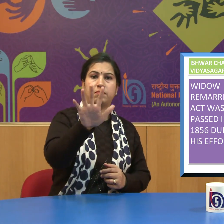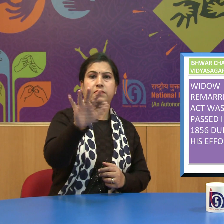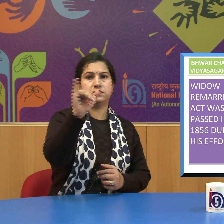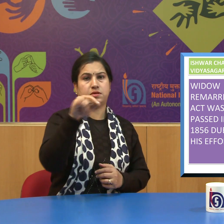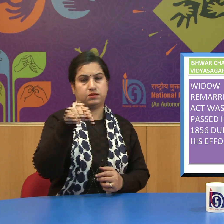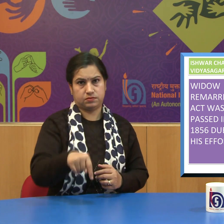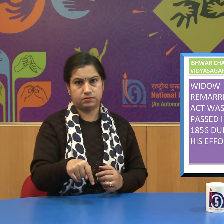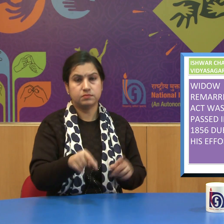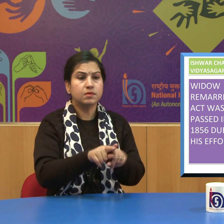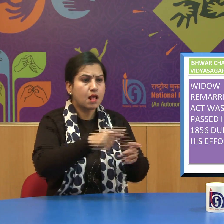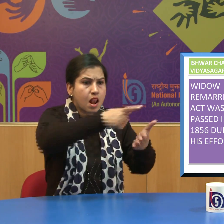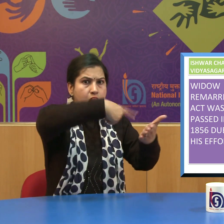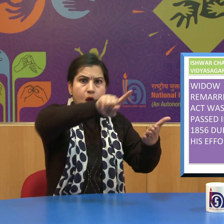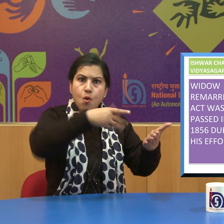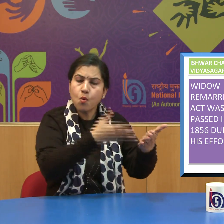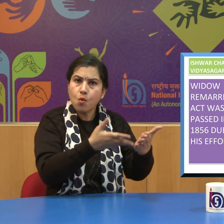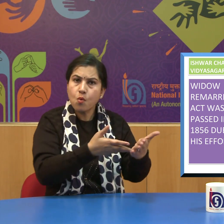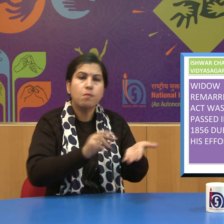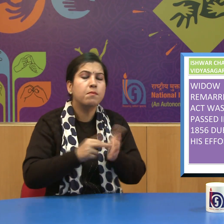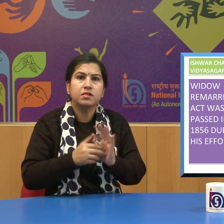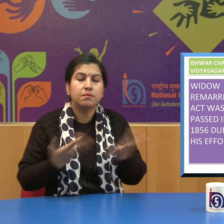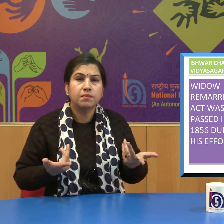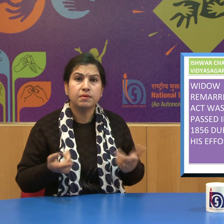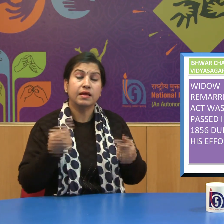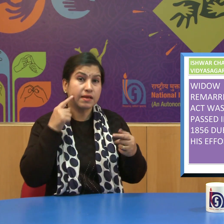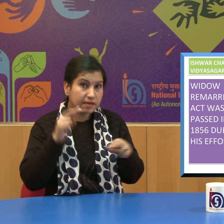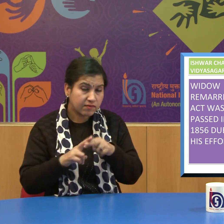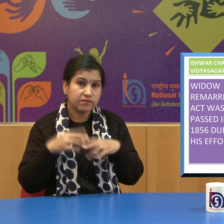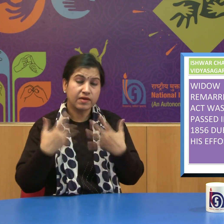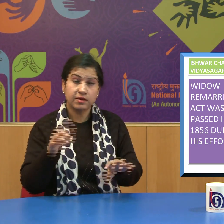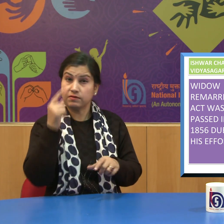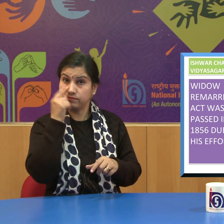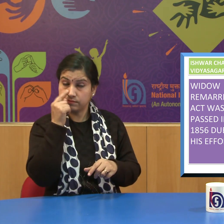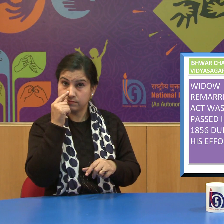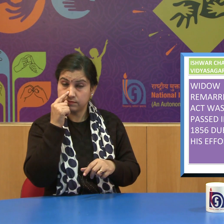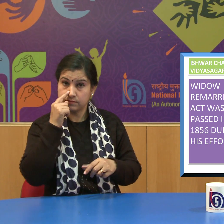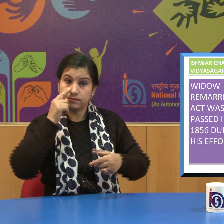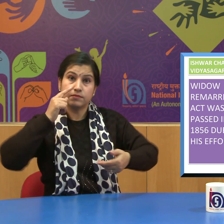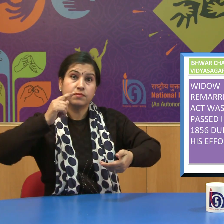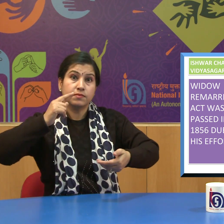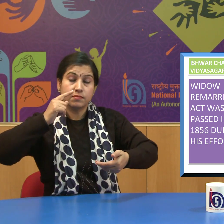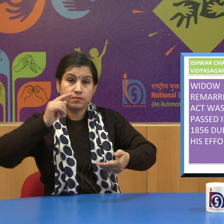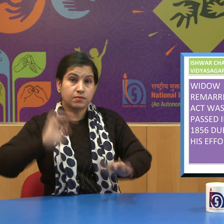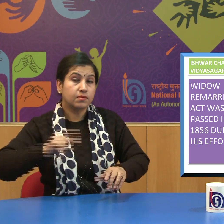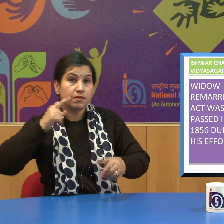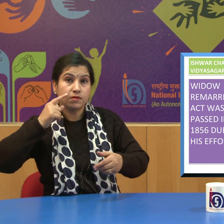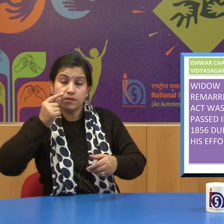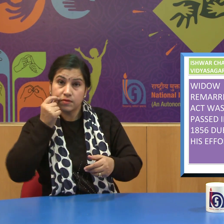This allowed the remarriage of Hindu women who had become widow.